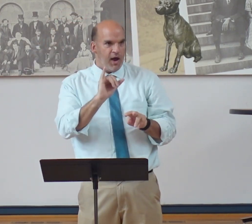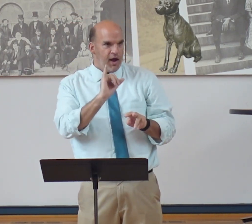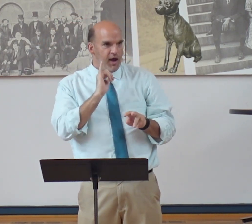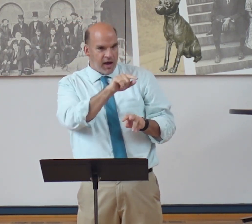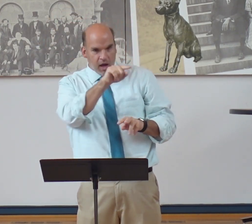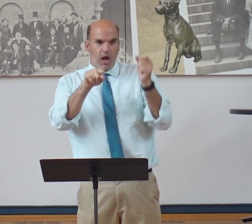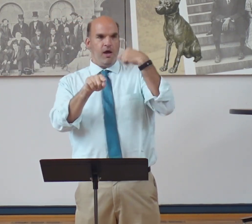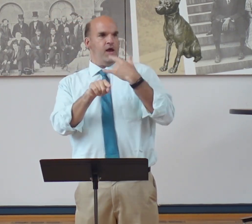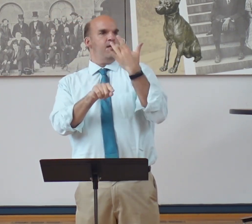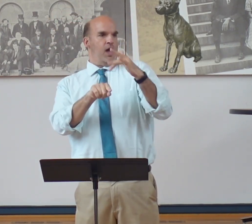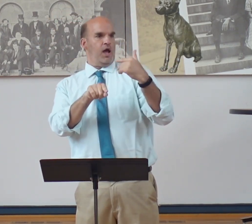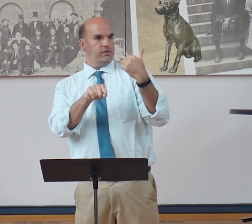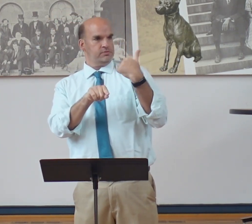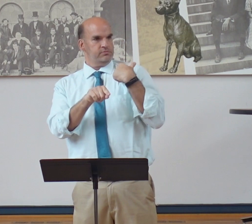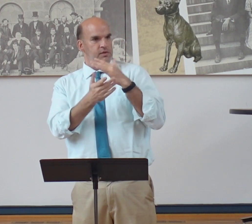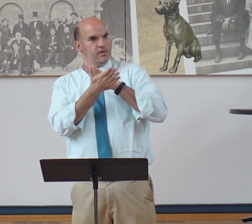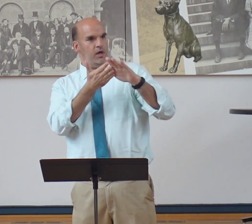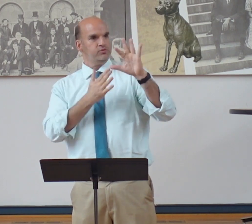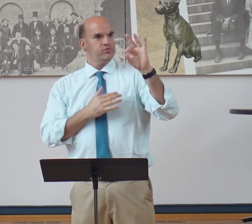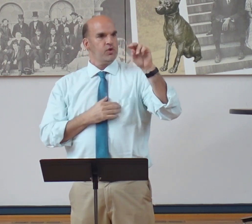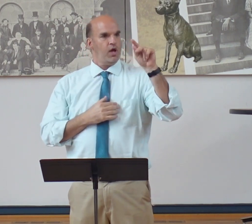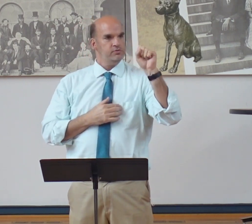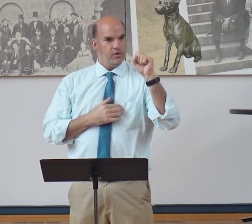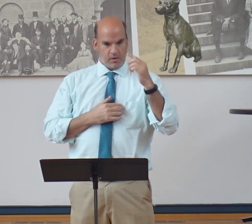I would look at the TTY roll and see what they were talking about.